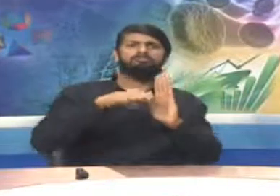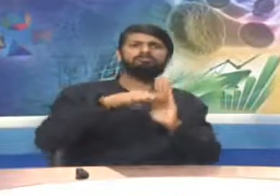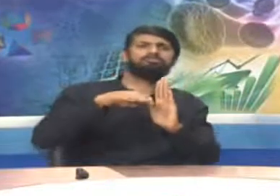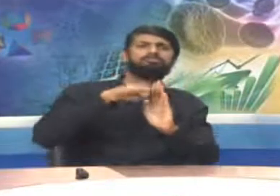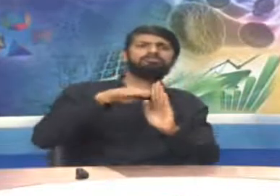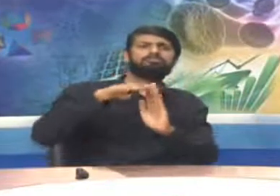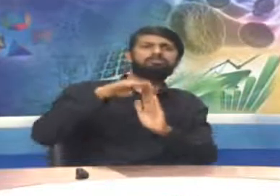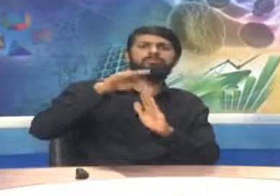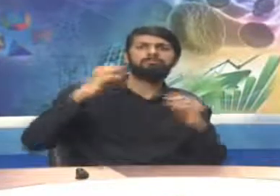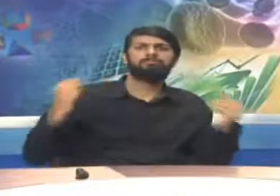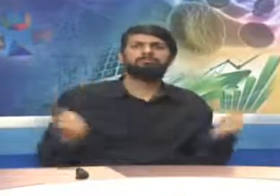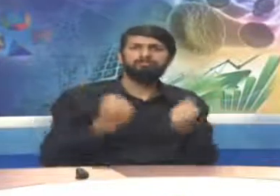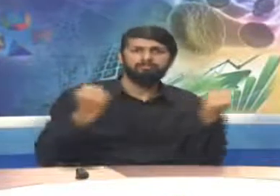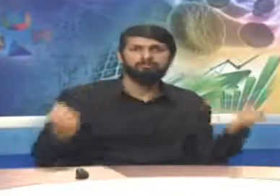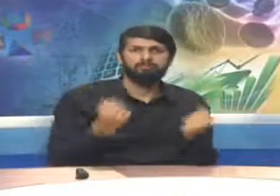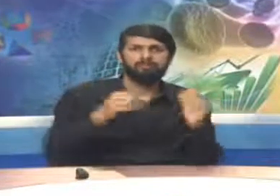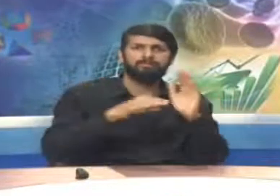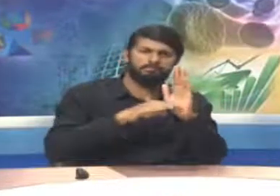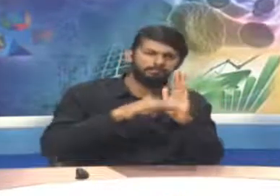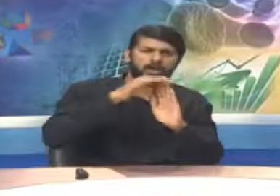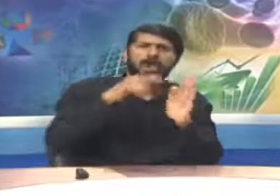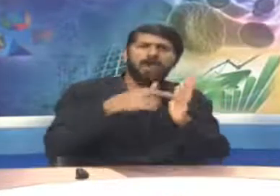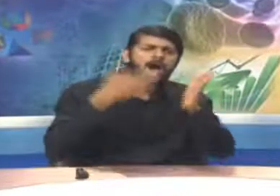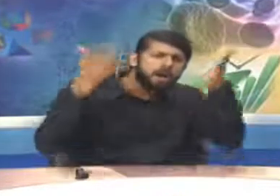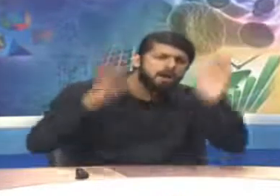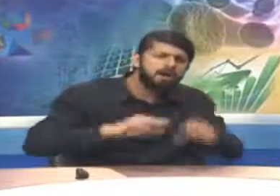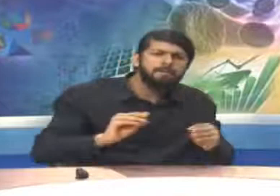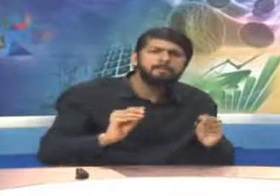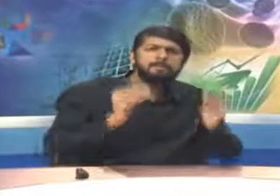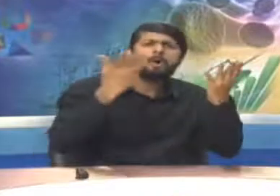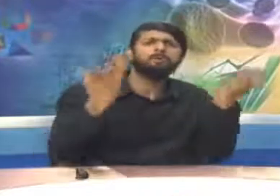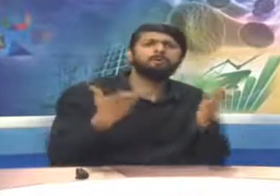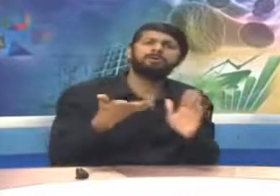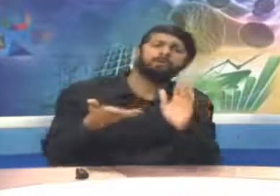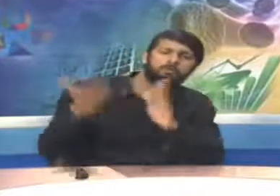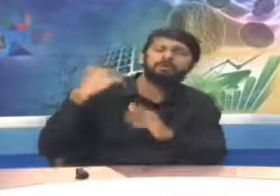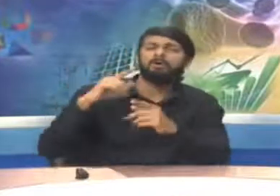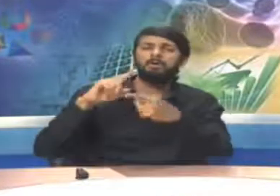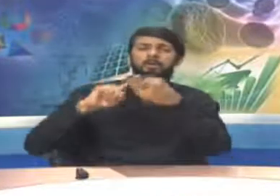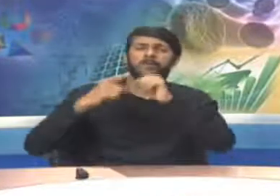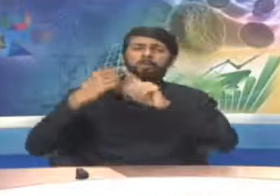self-development of productive forces